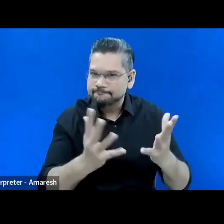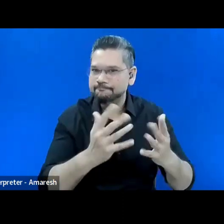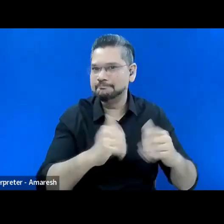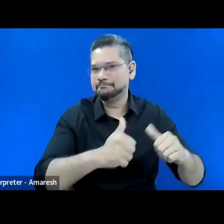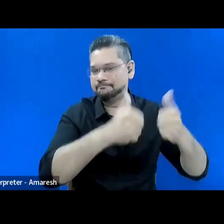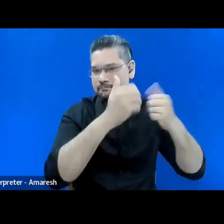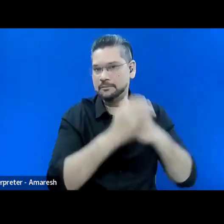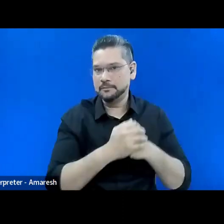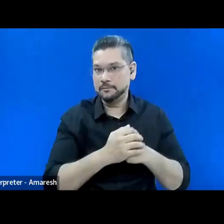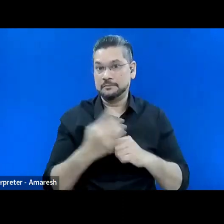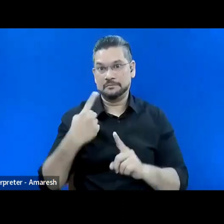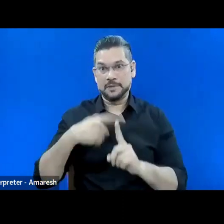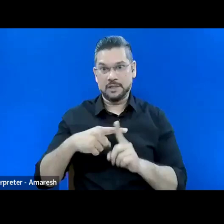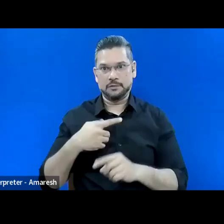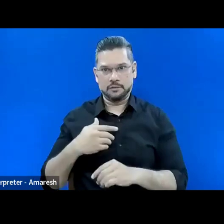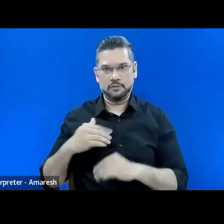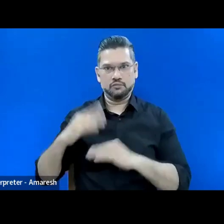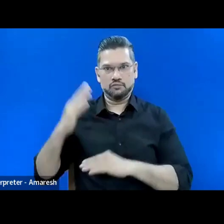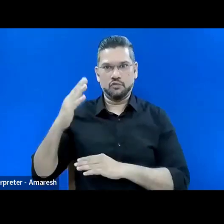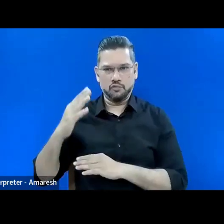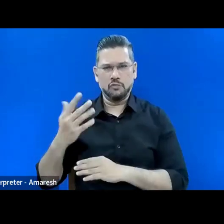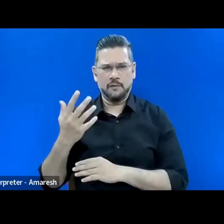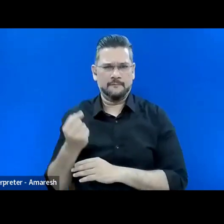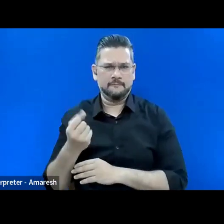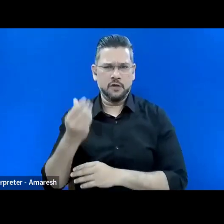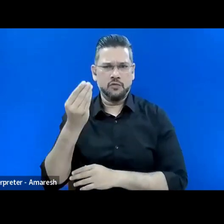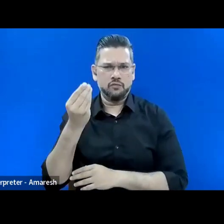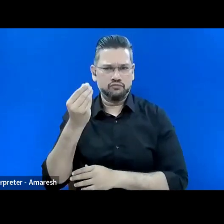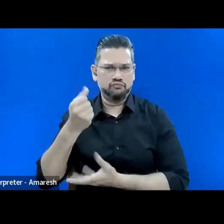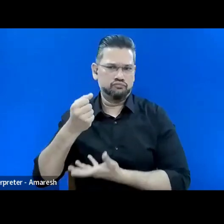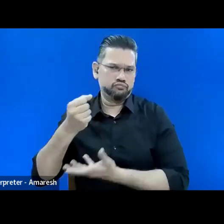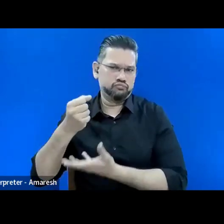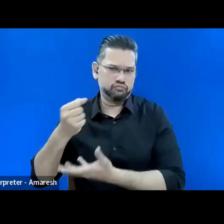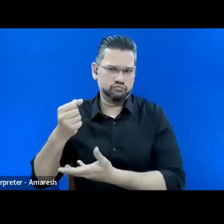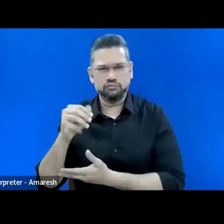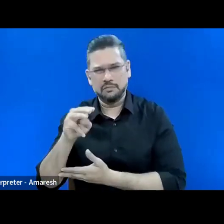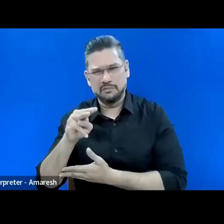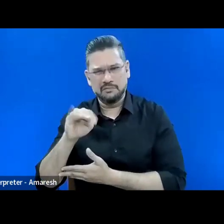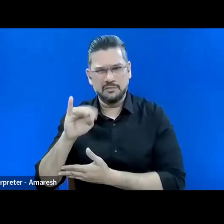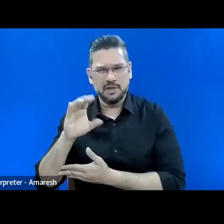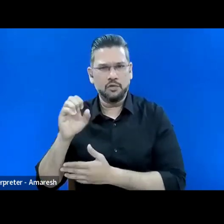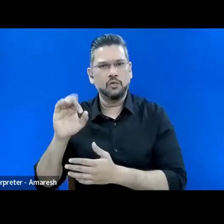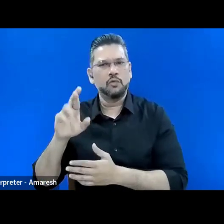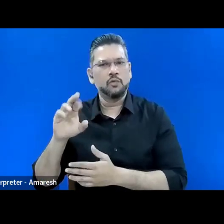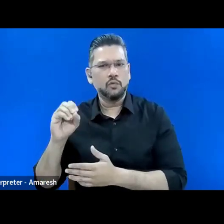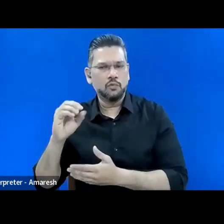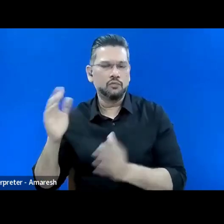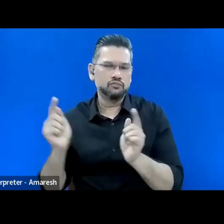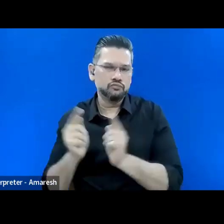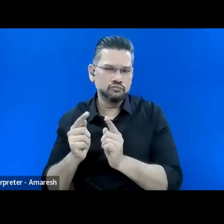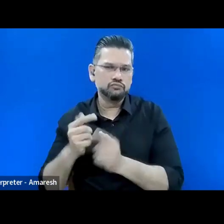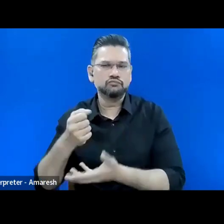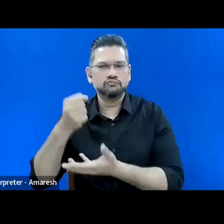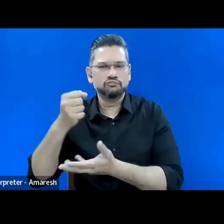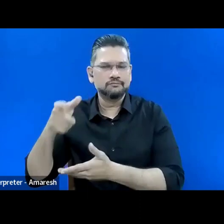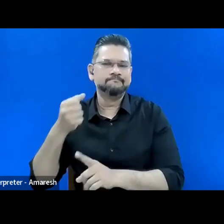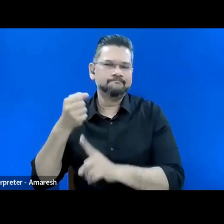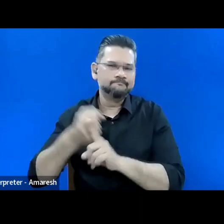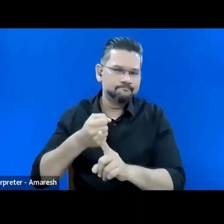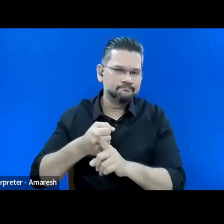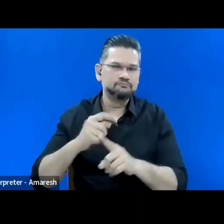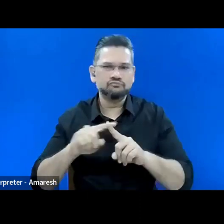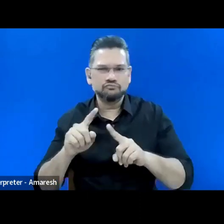such as microgrants on specific thematics, DPO support grants to support the advocacy initiatives at the national